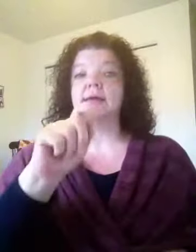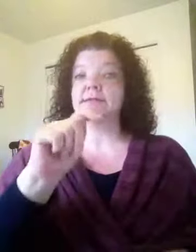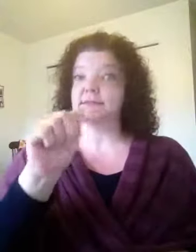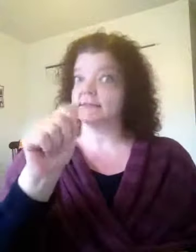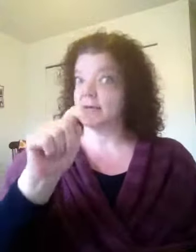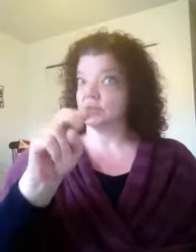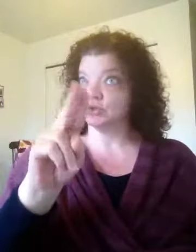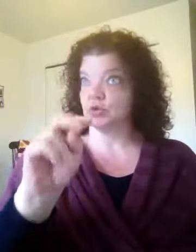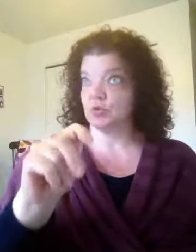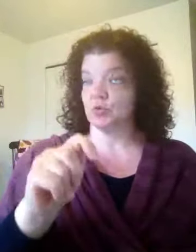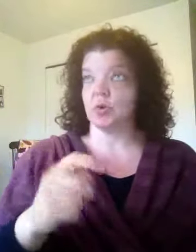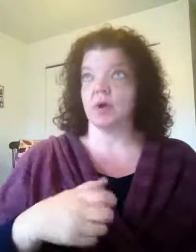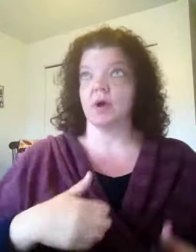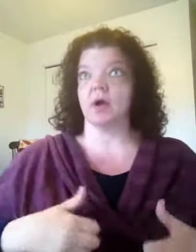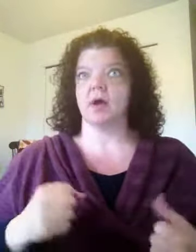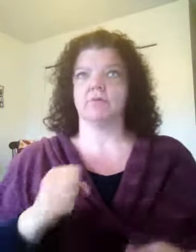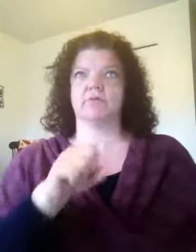Great Wall of China. Great Wall of China.